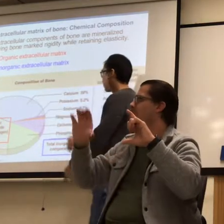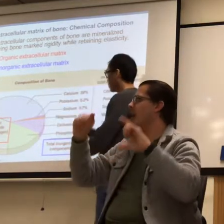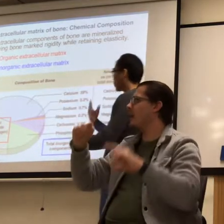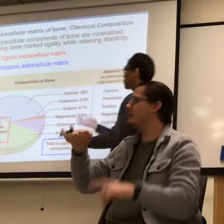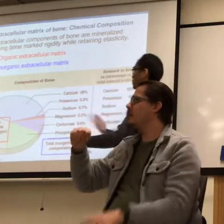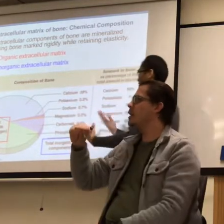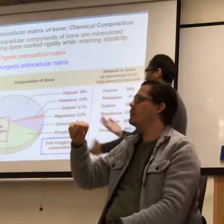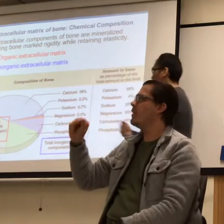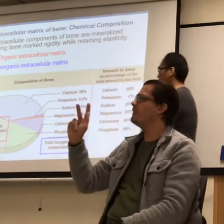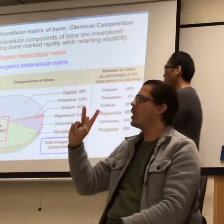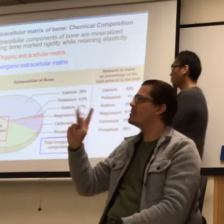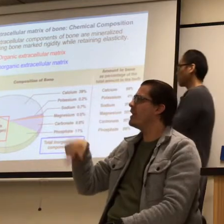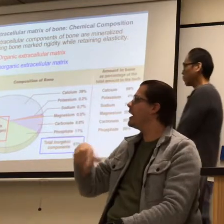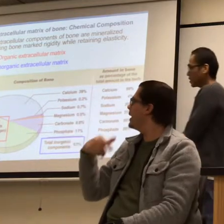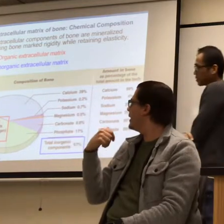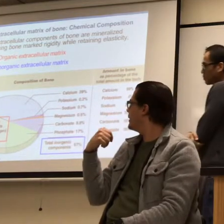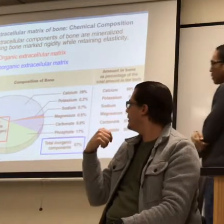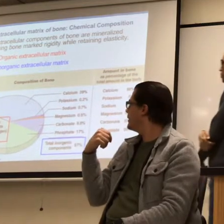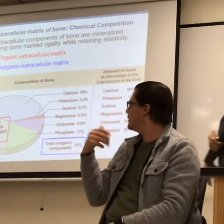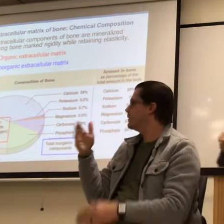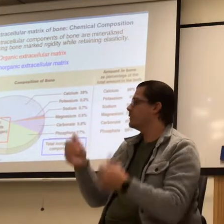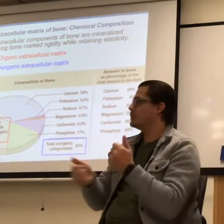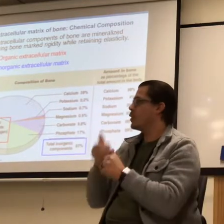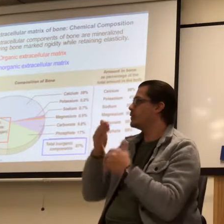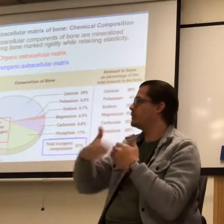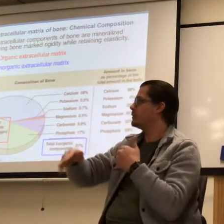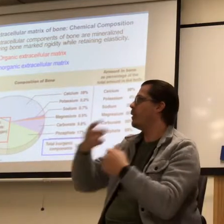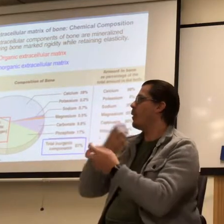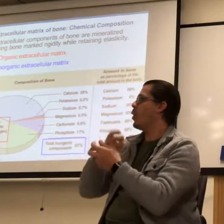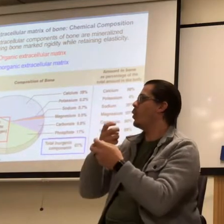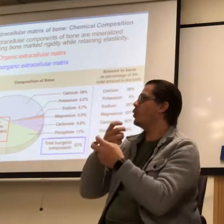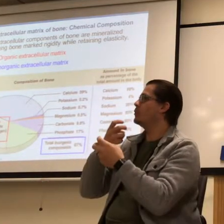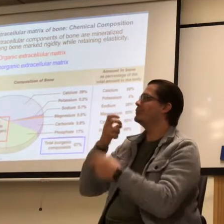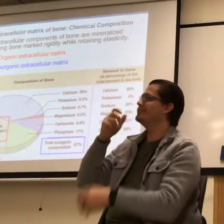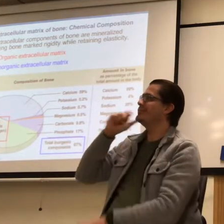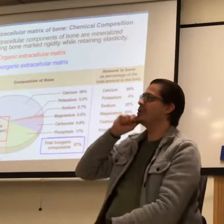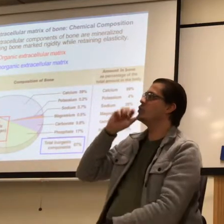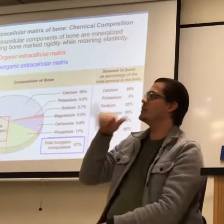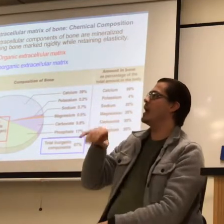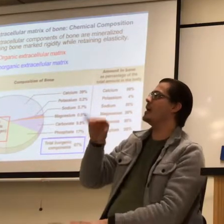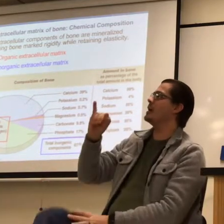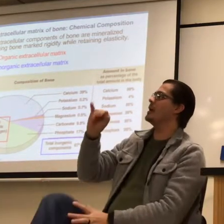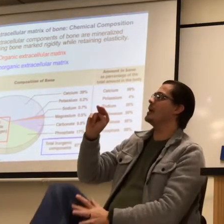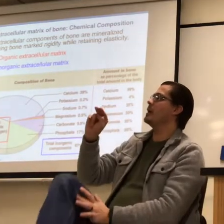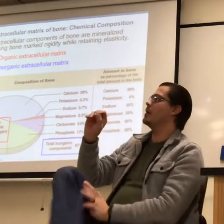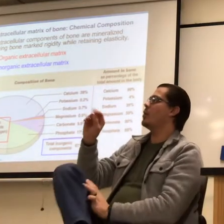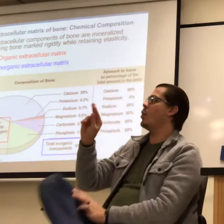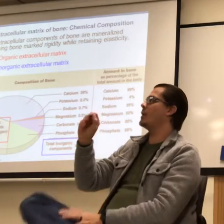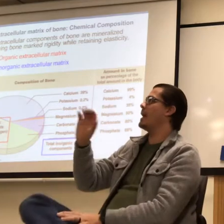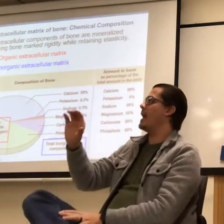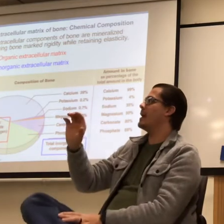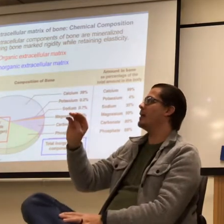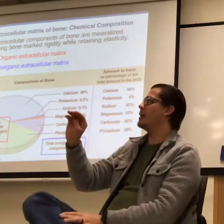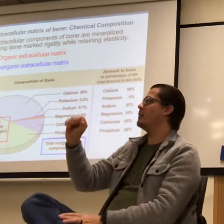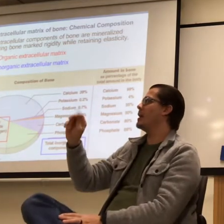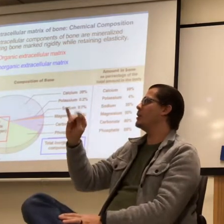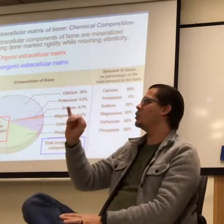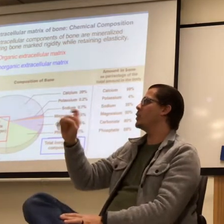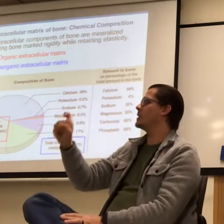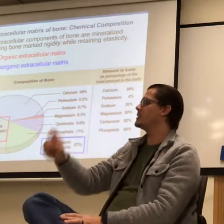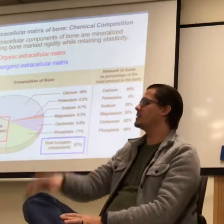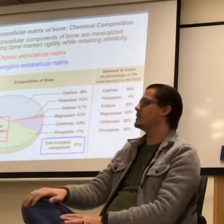phosphate, most of the rest of the bone tissue is that, the inorganic matrix. If you're gonna